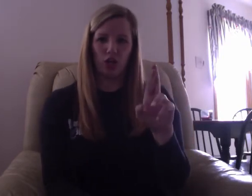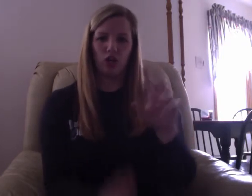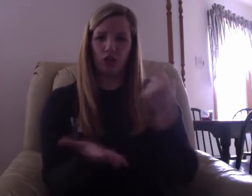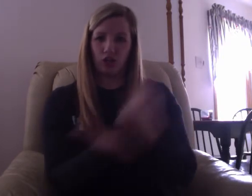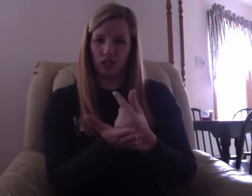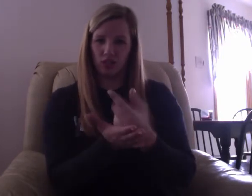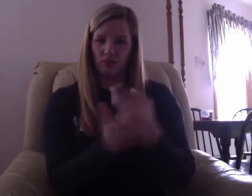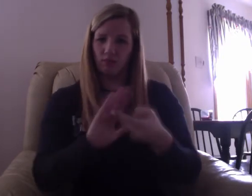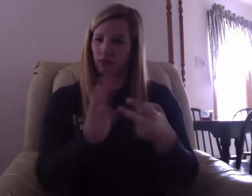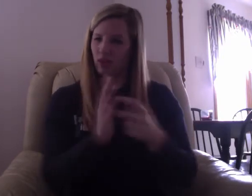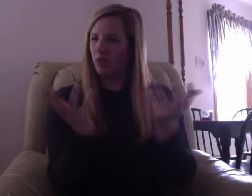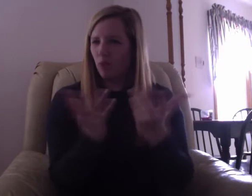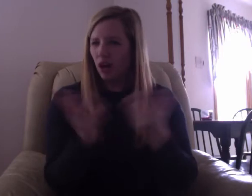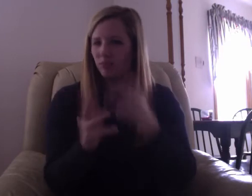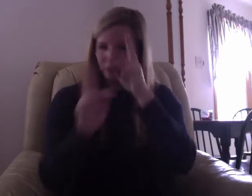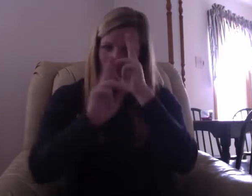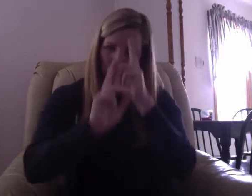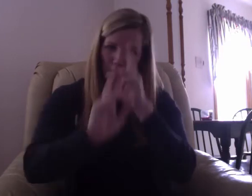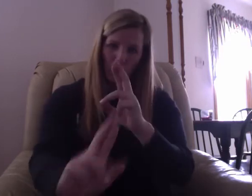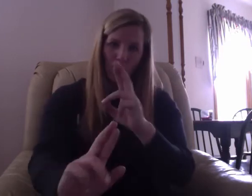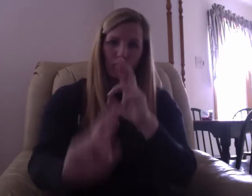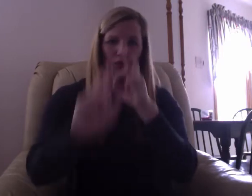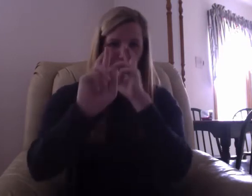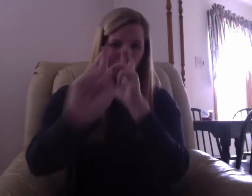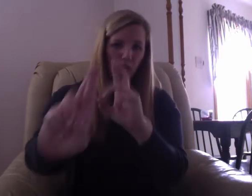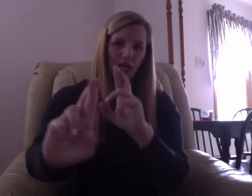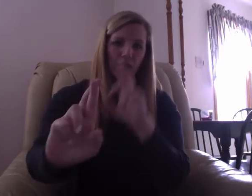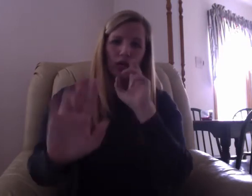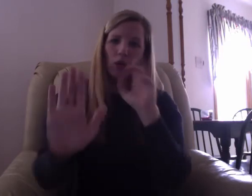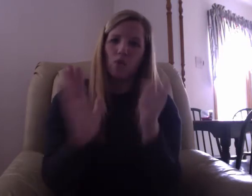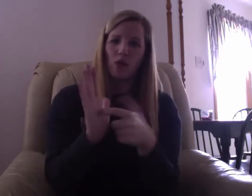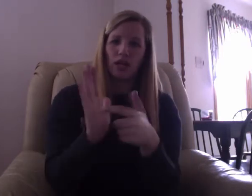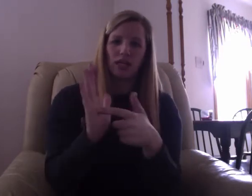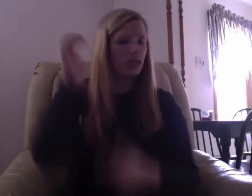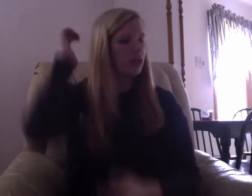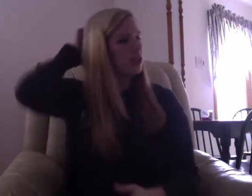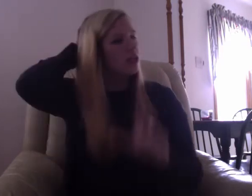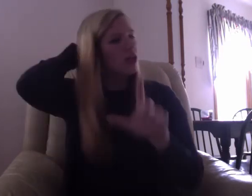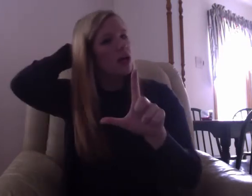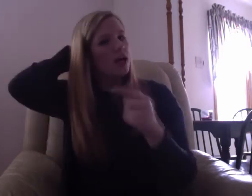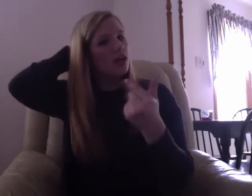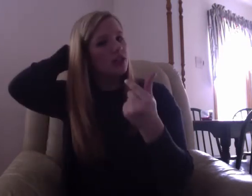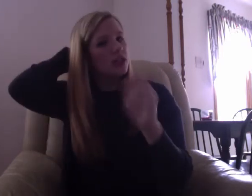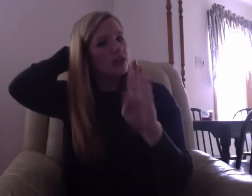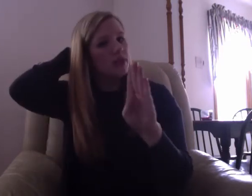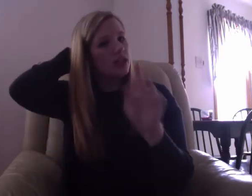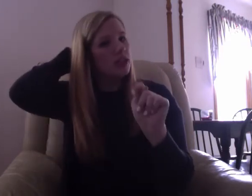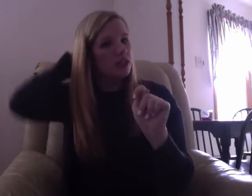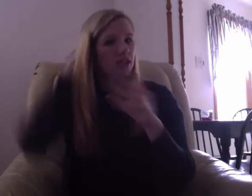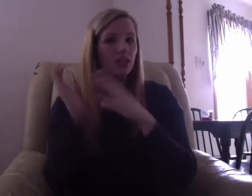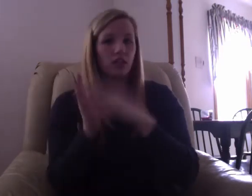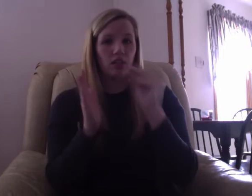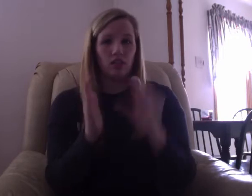honor and recognize LGBT students who have completed their college